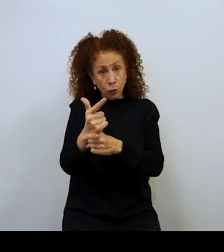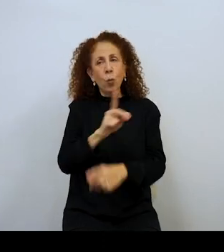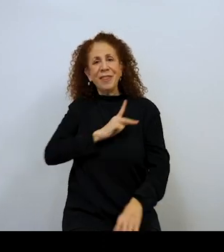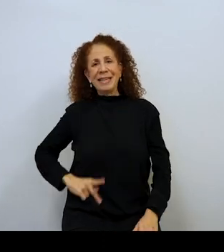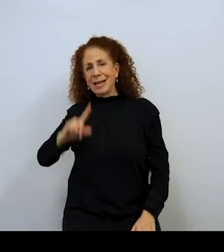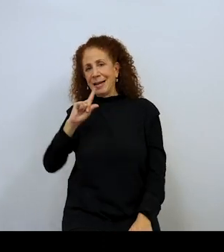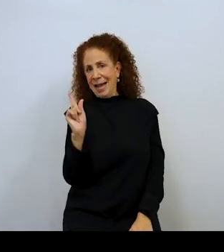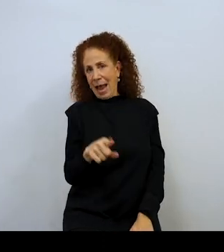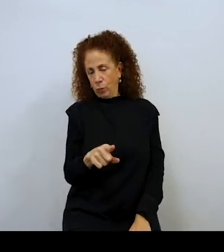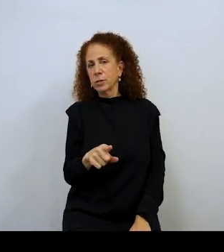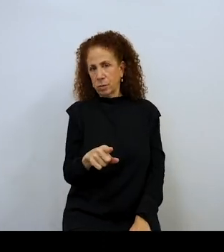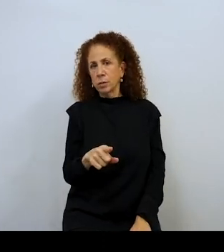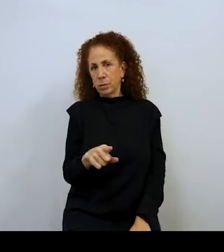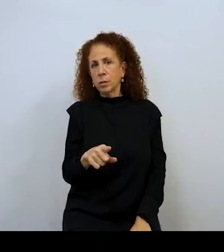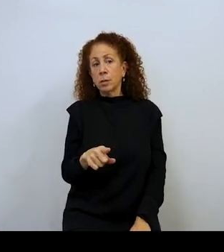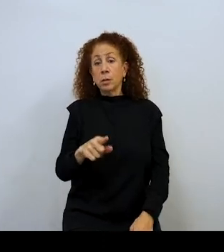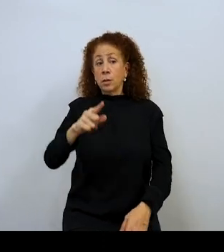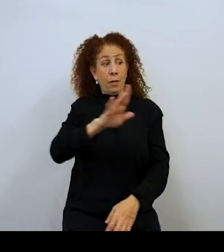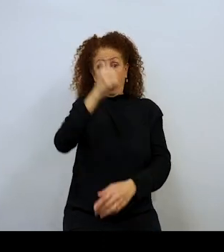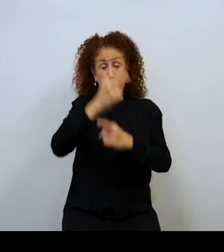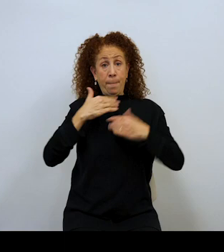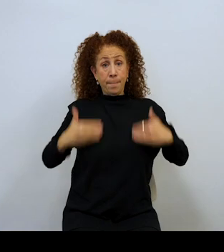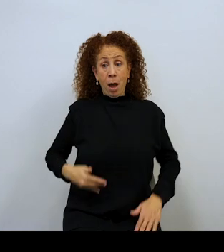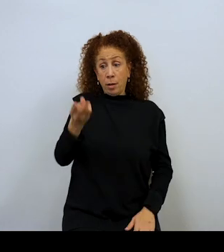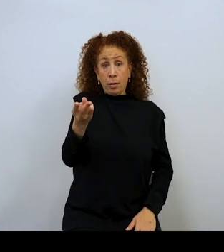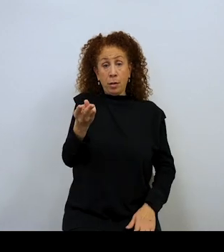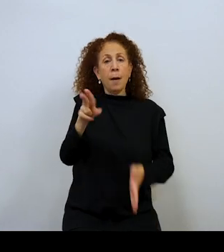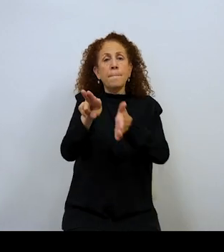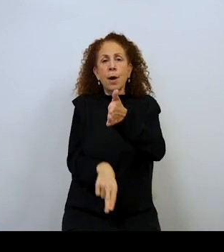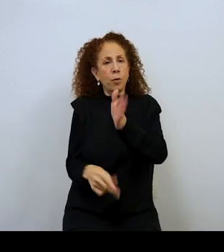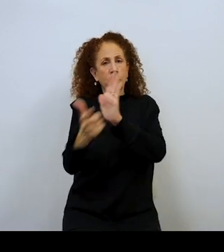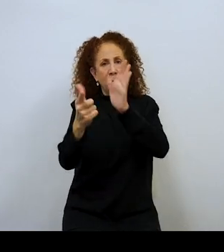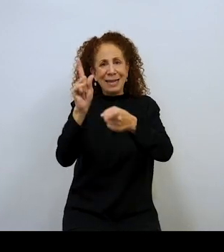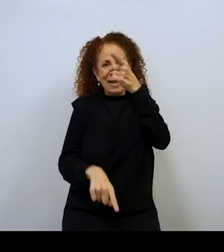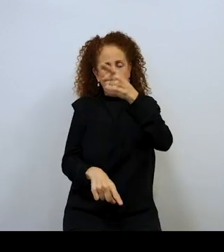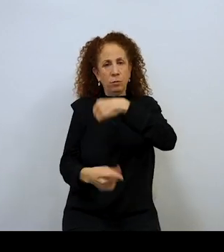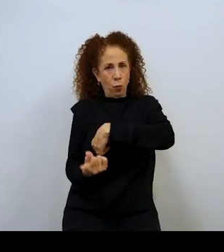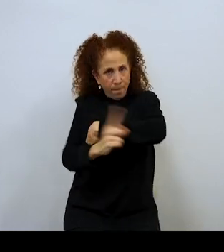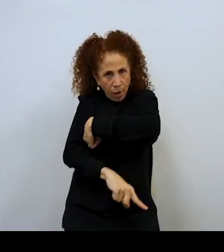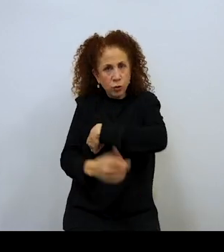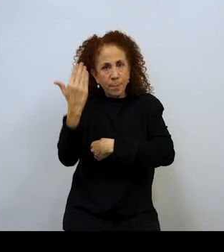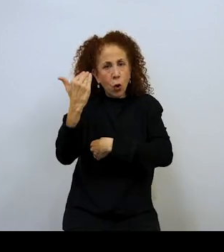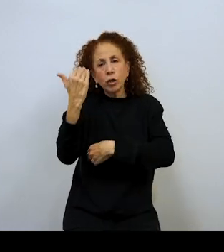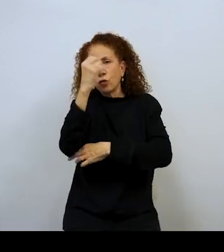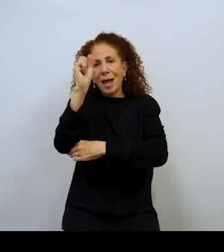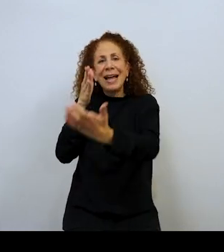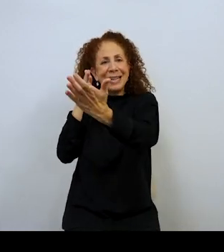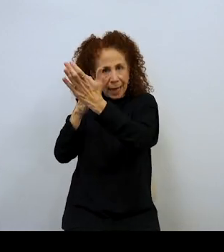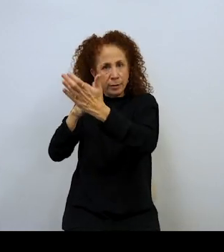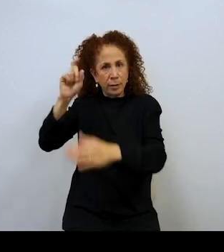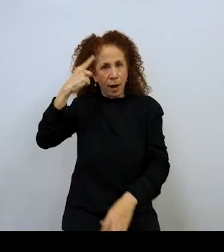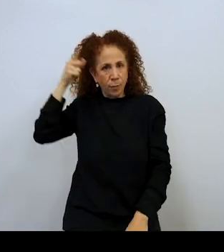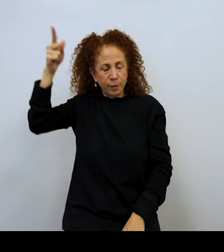said, the tyrant has said, that their brother's body will not be buried as a punishment for him having rebelled against the state. And one sister